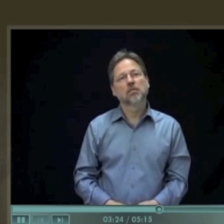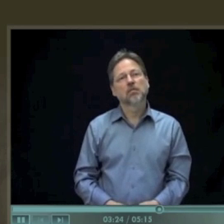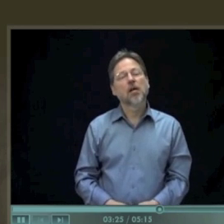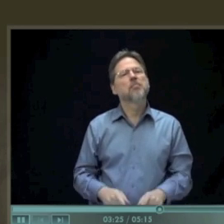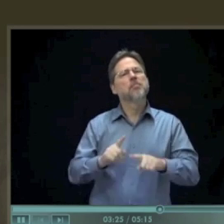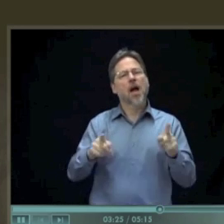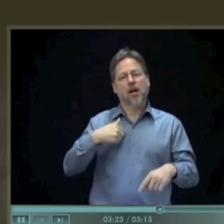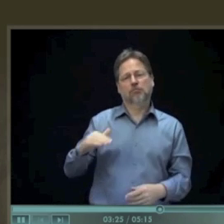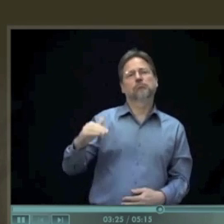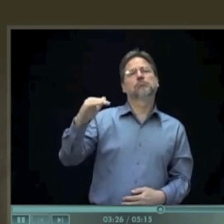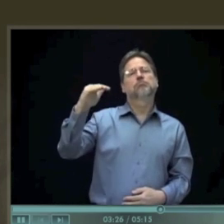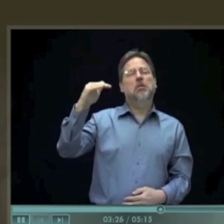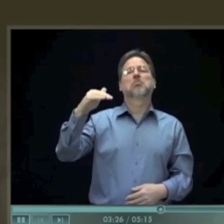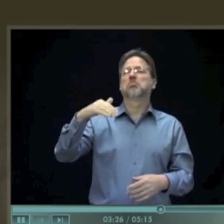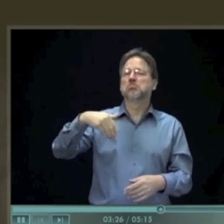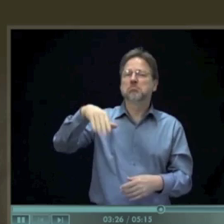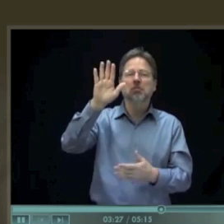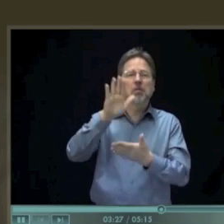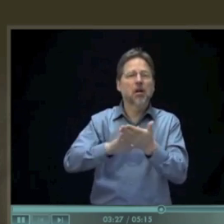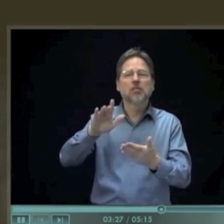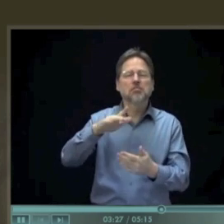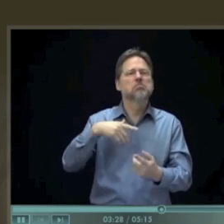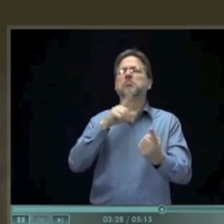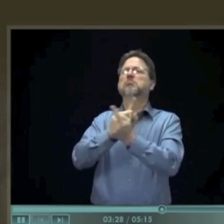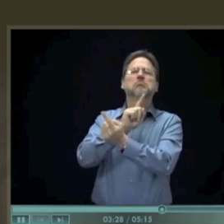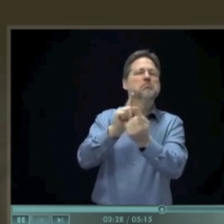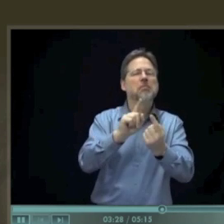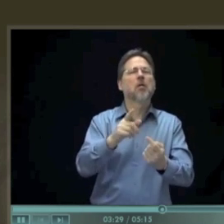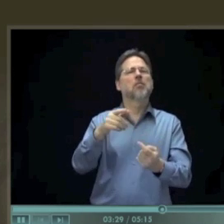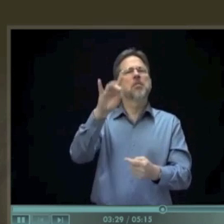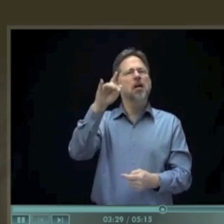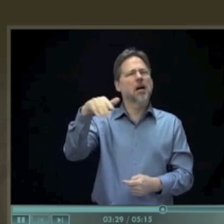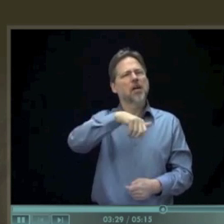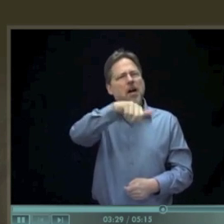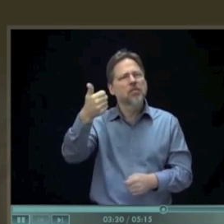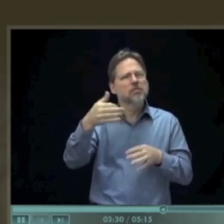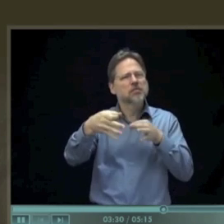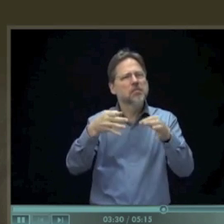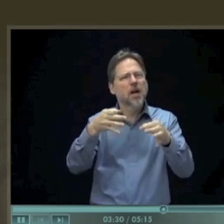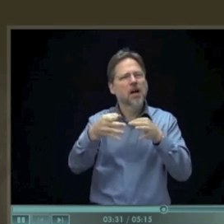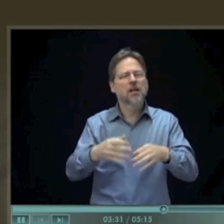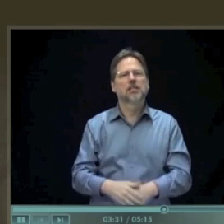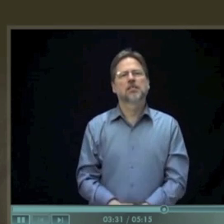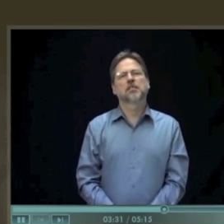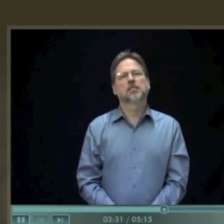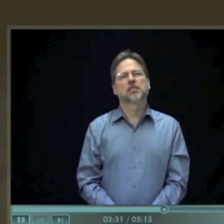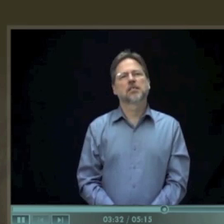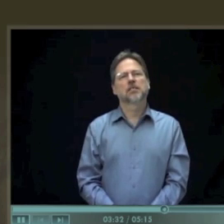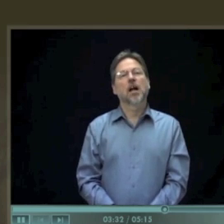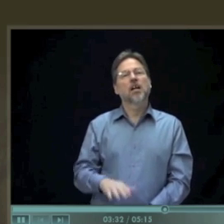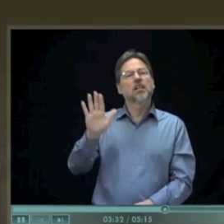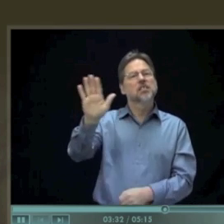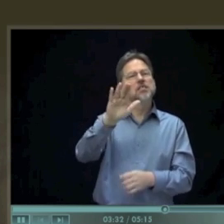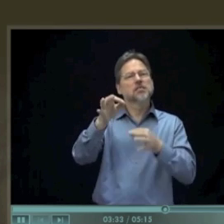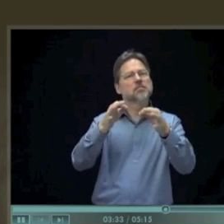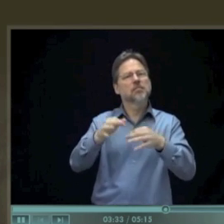log cabins before, maybe that was their idea of America, so they signed America that way. But I've met a lot of other people who